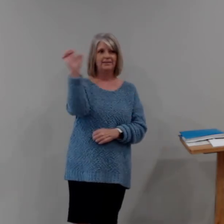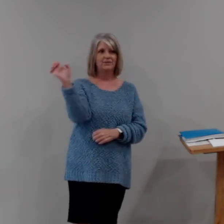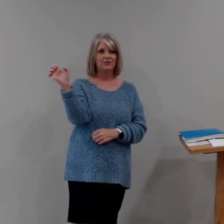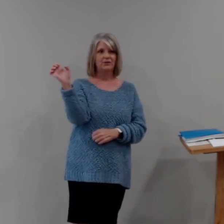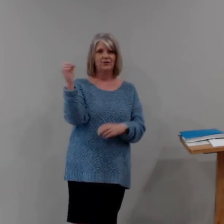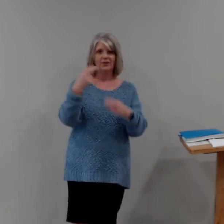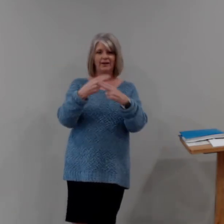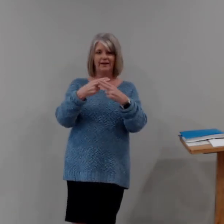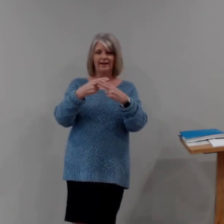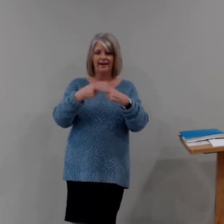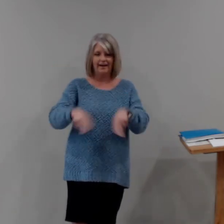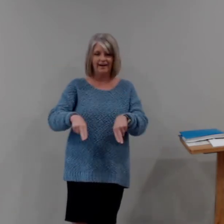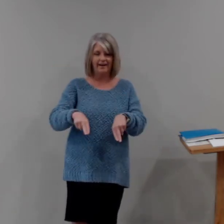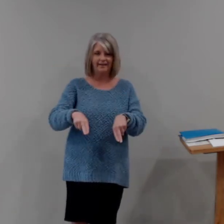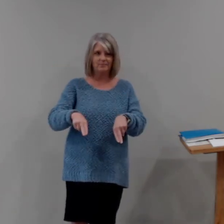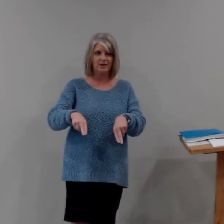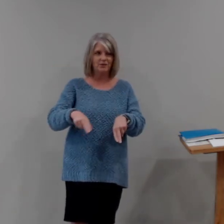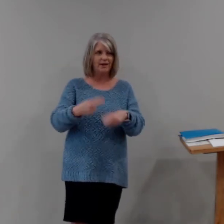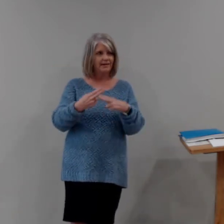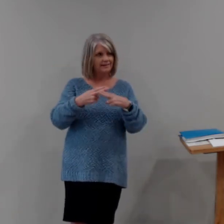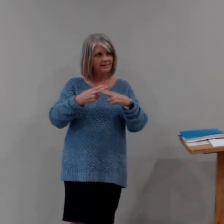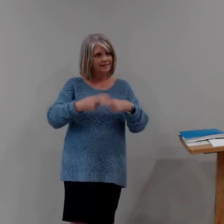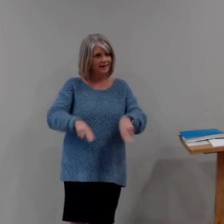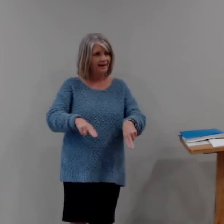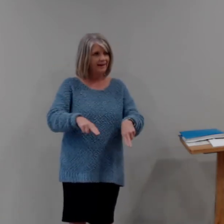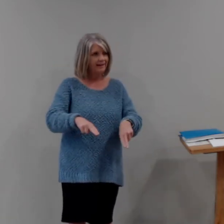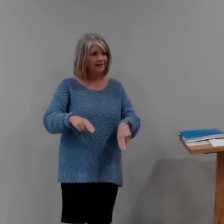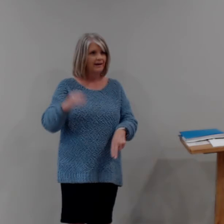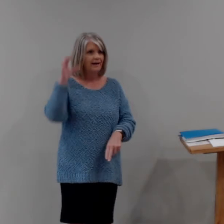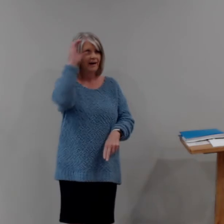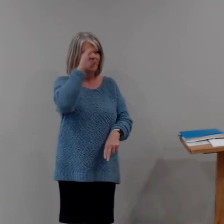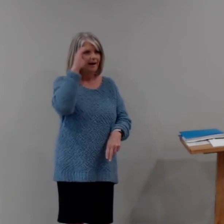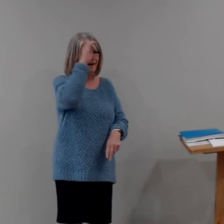Easter egg. Break your eggs. Egg hunt.